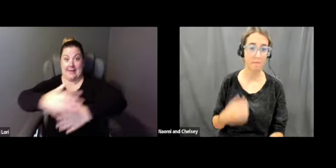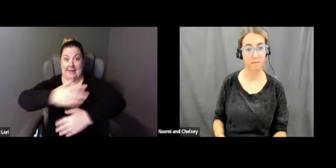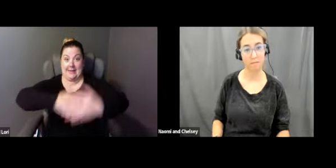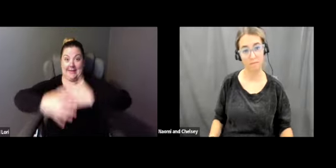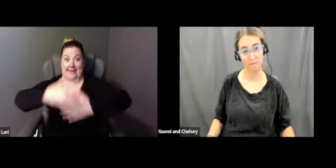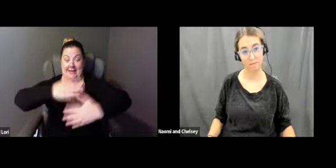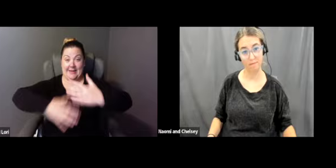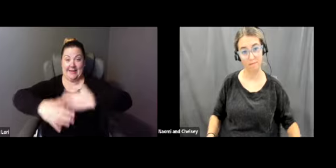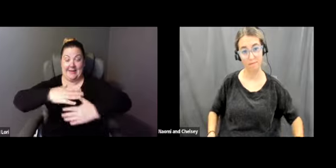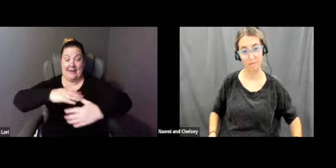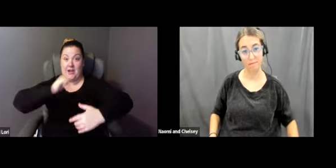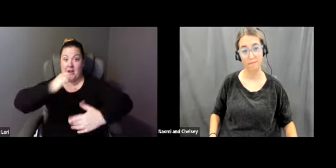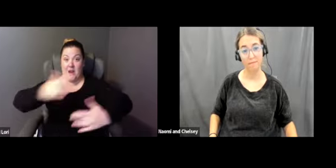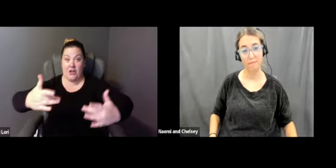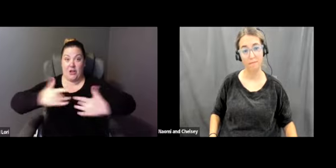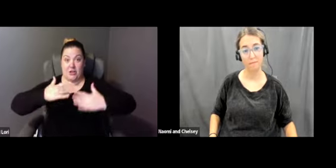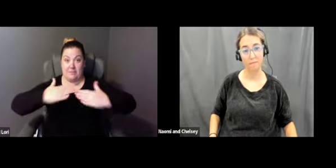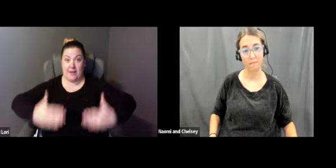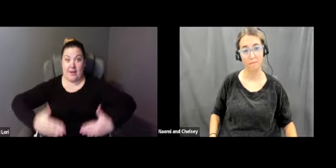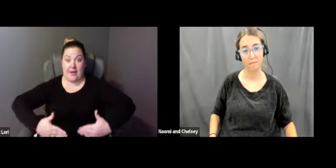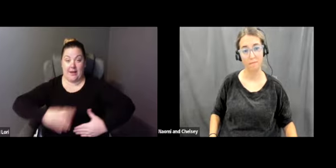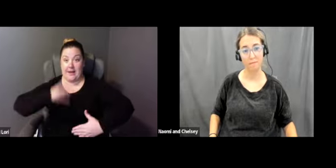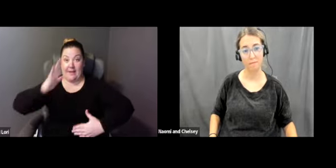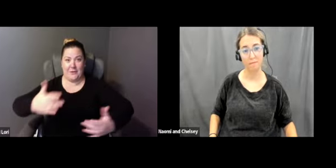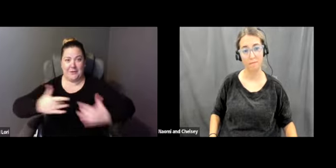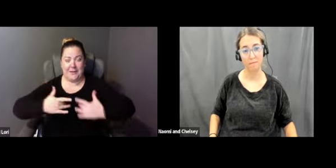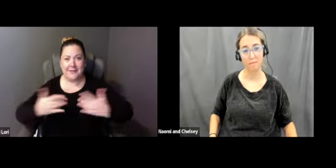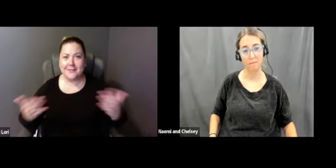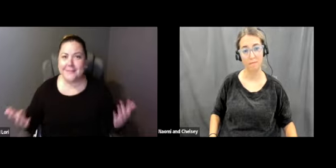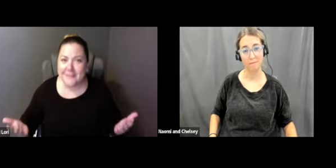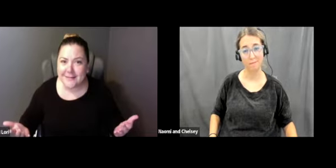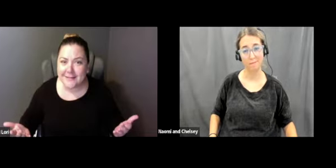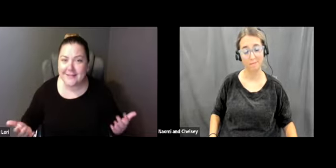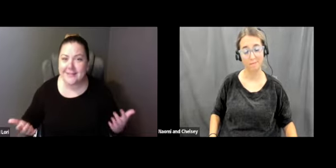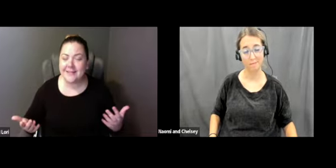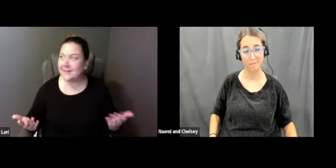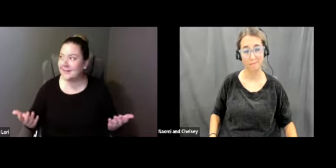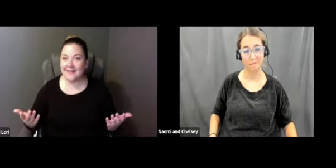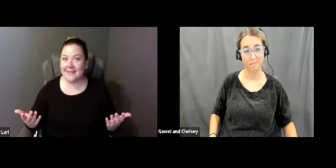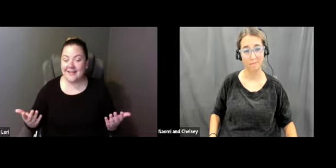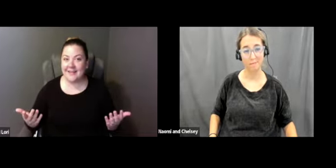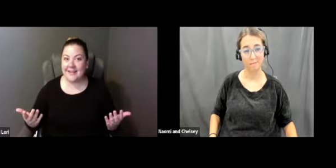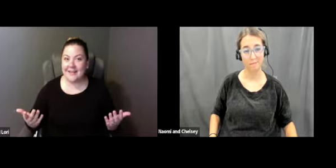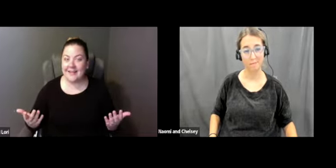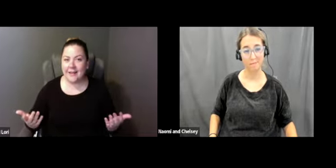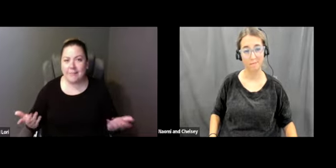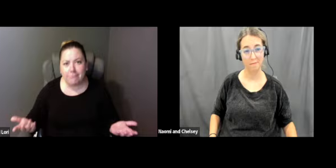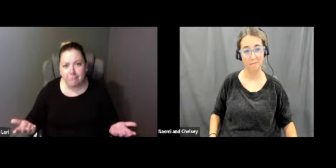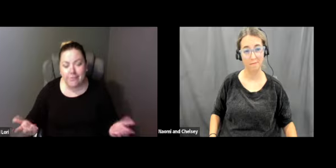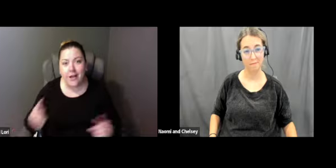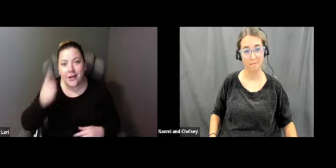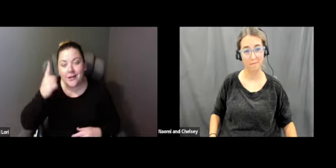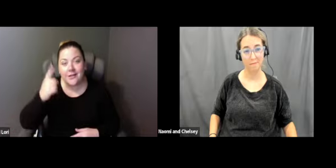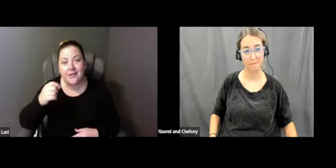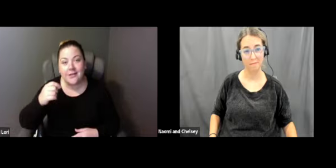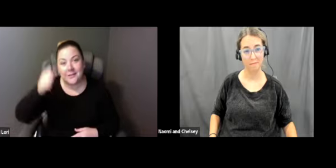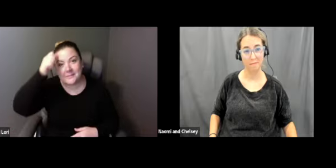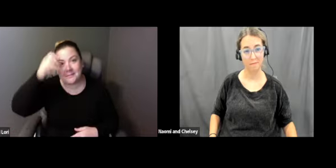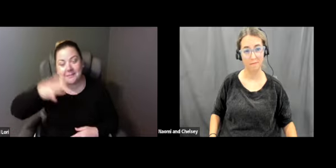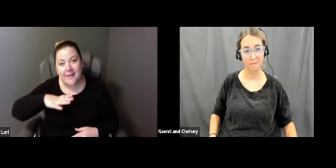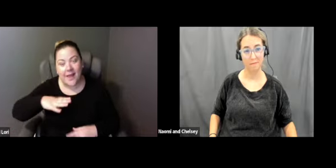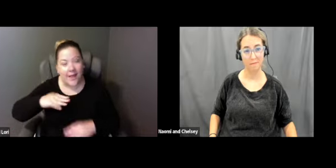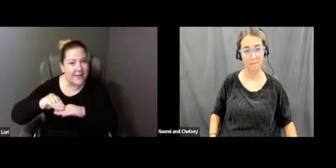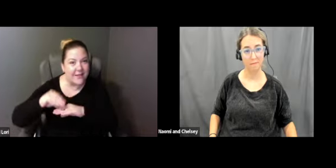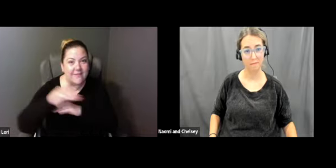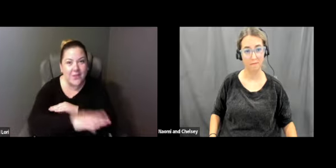way they were producing signs so that they wouldn't touch themselves. Which is, it's like how gender influences it, right? Not only like